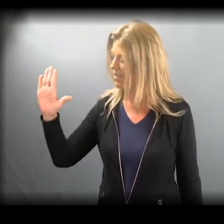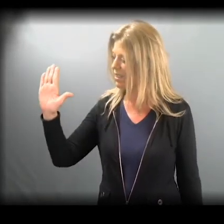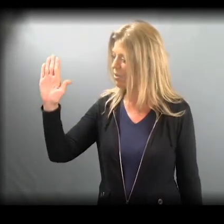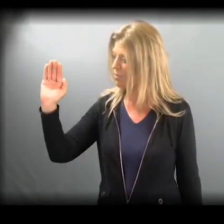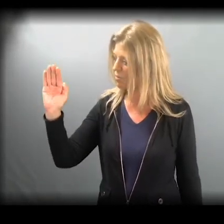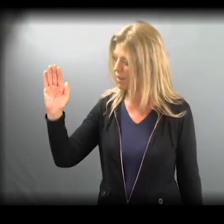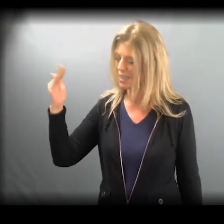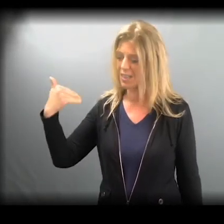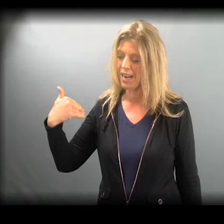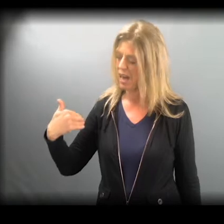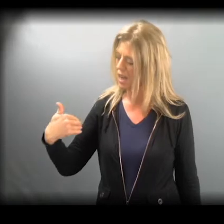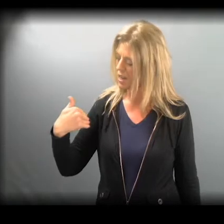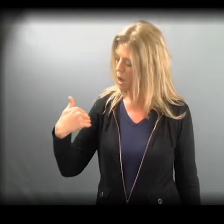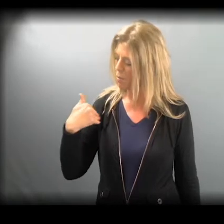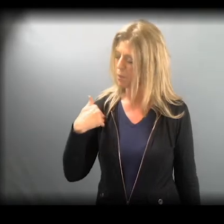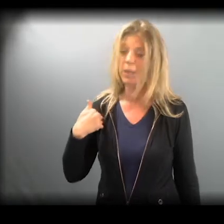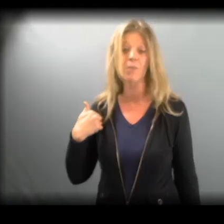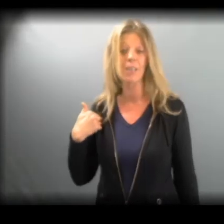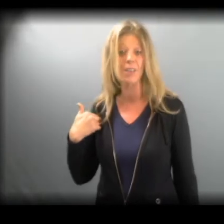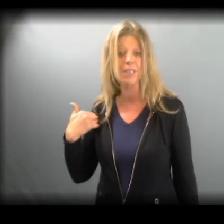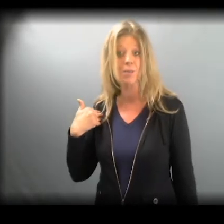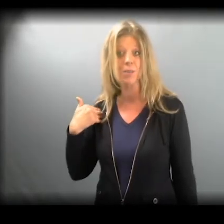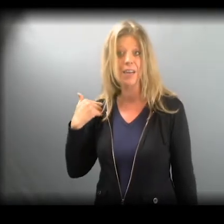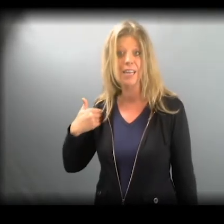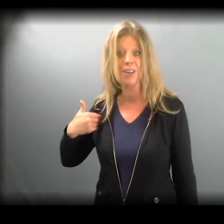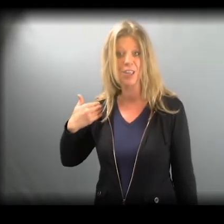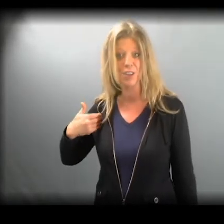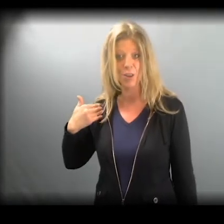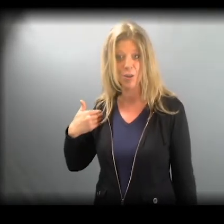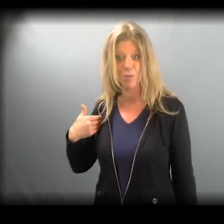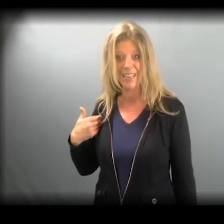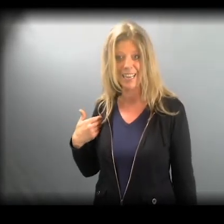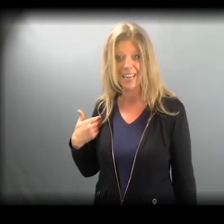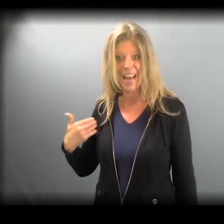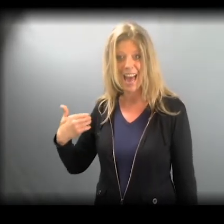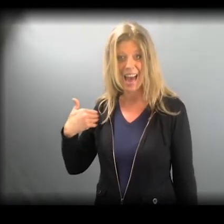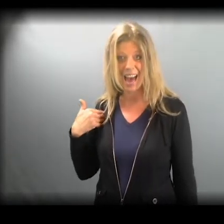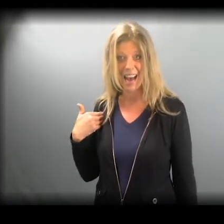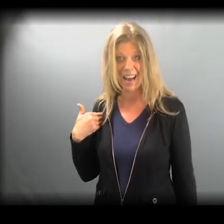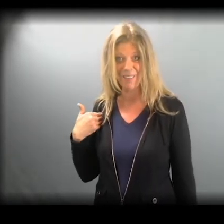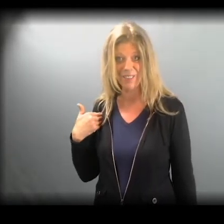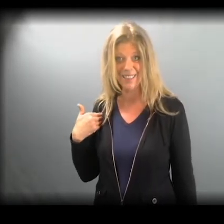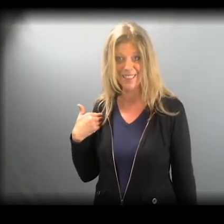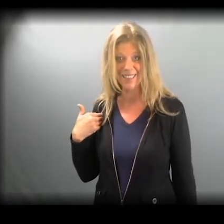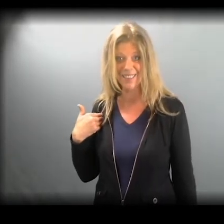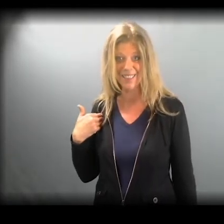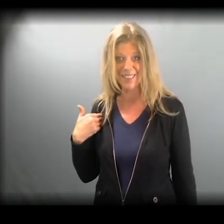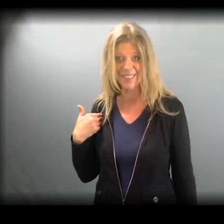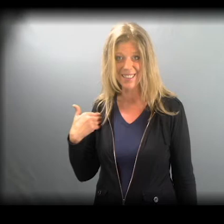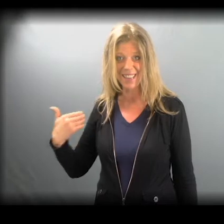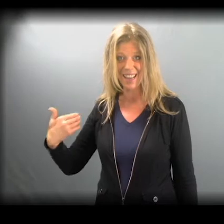So bend your hand, put your fingertips right here on your shoulder blade. Have.